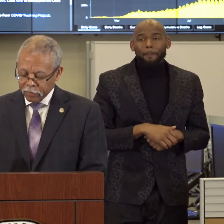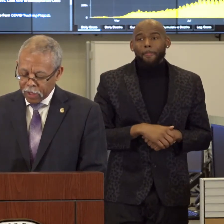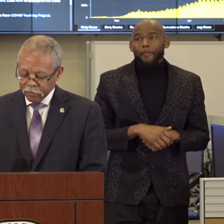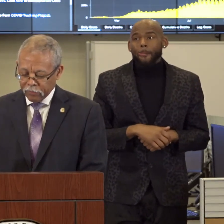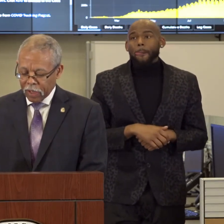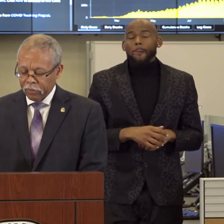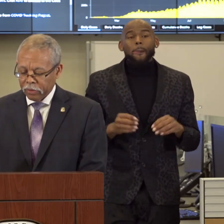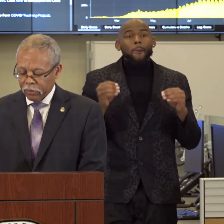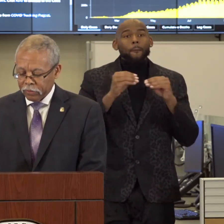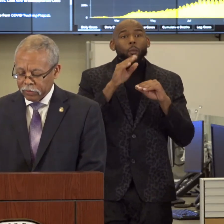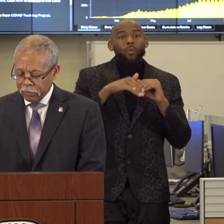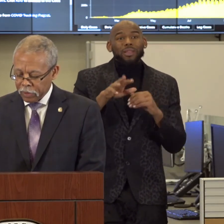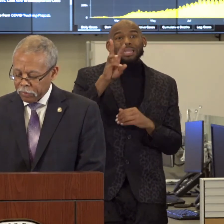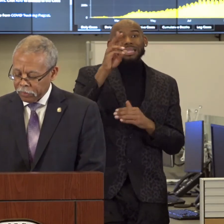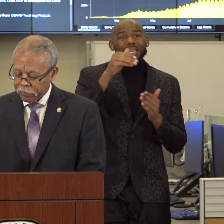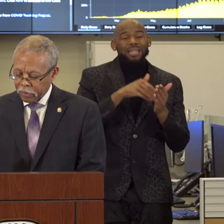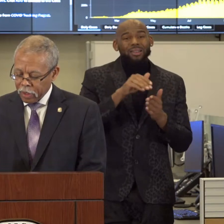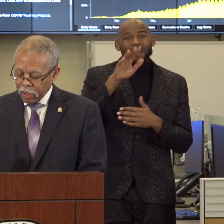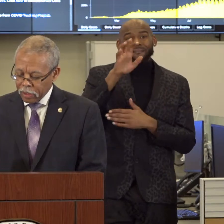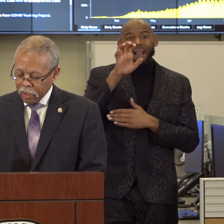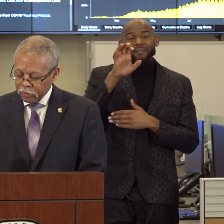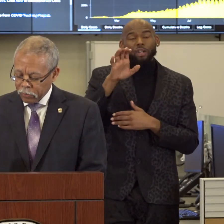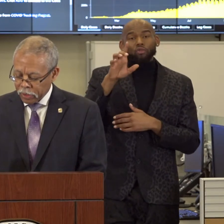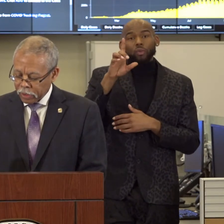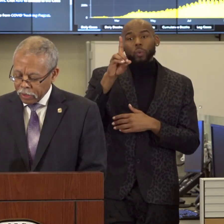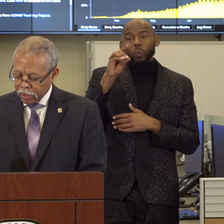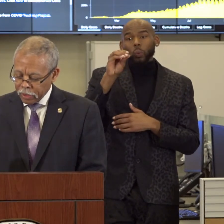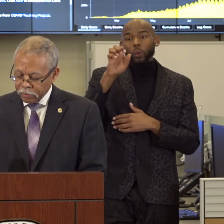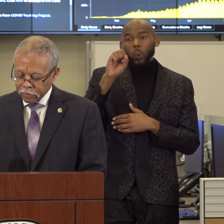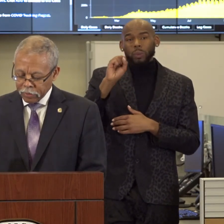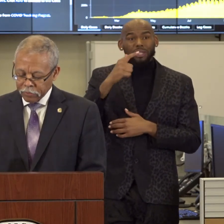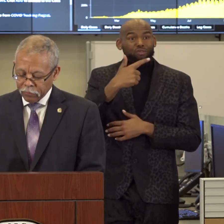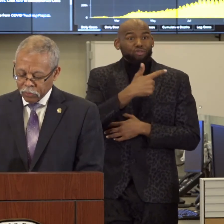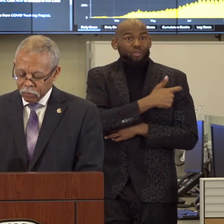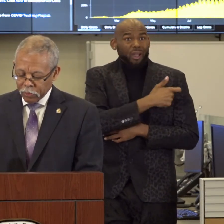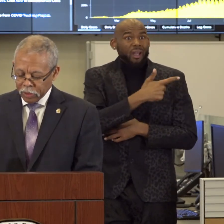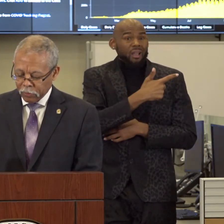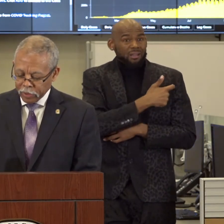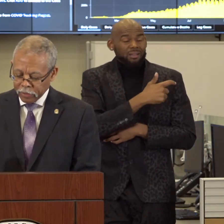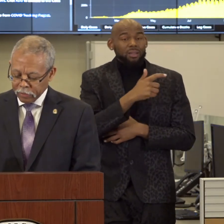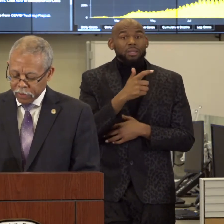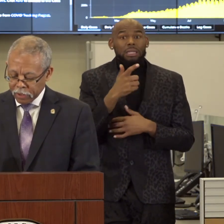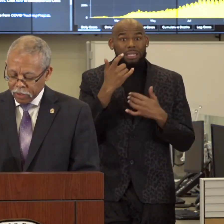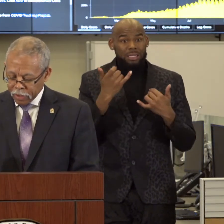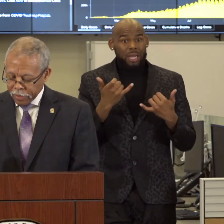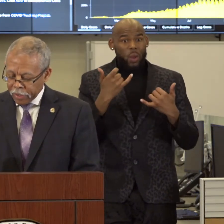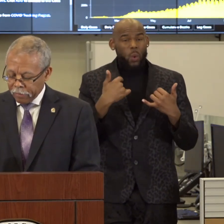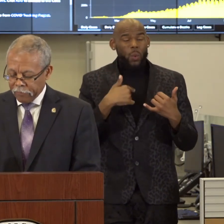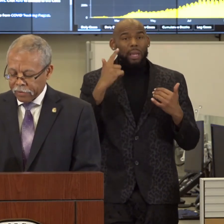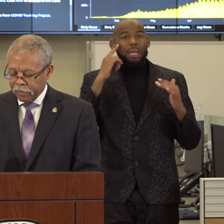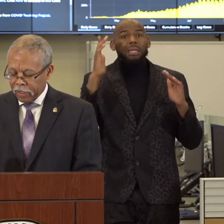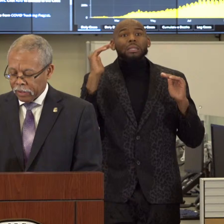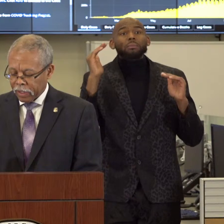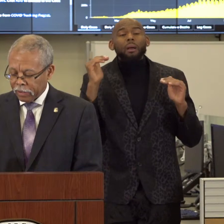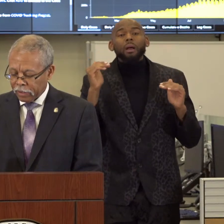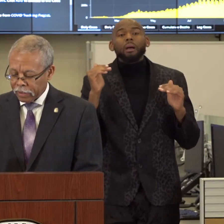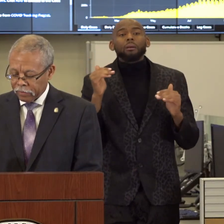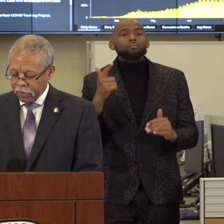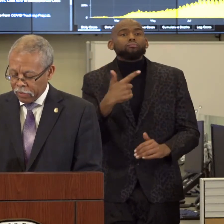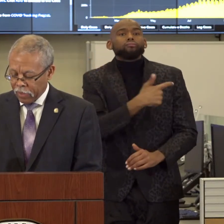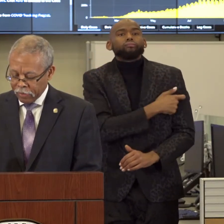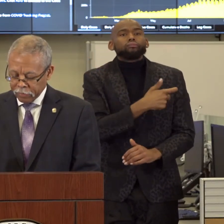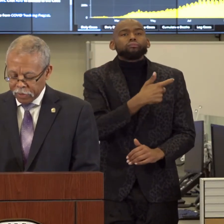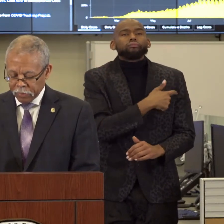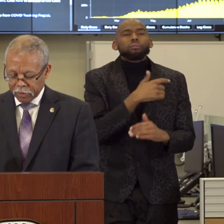than 6,500 doses to people, and as we enter this full week, we anticipate vaccinating at